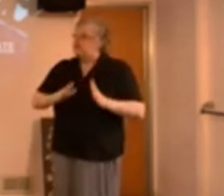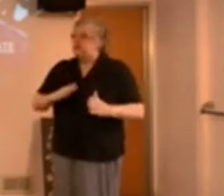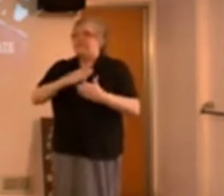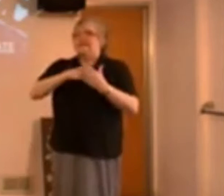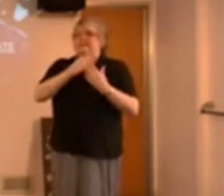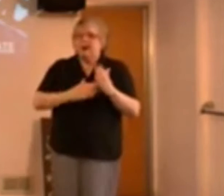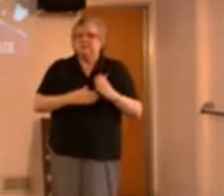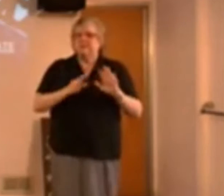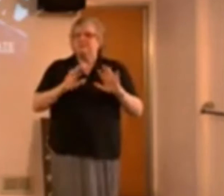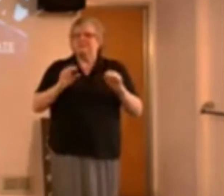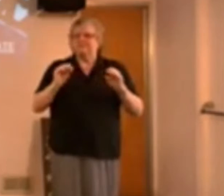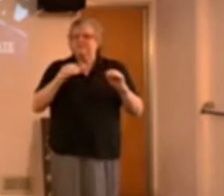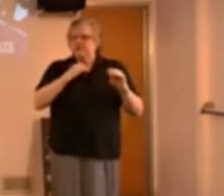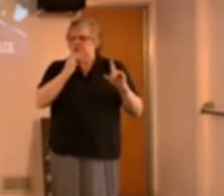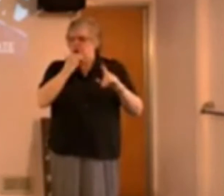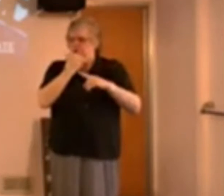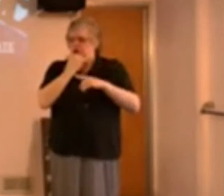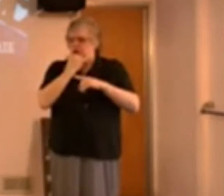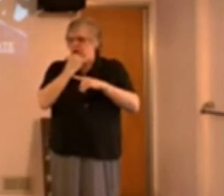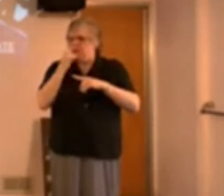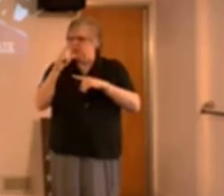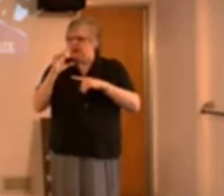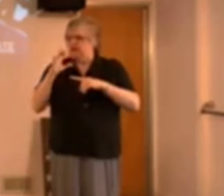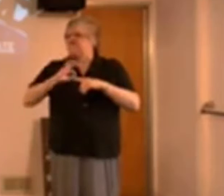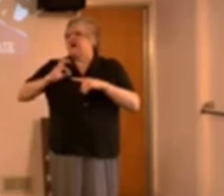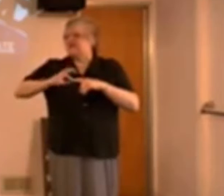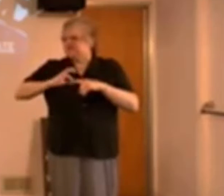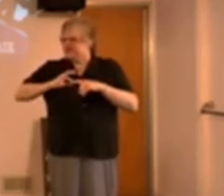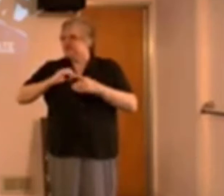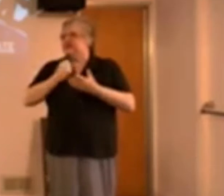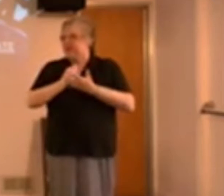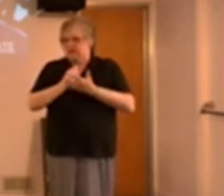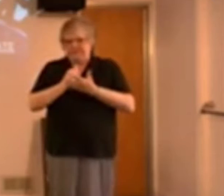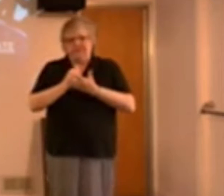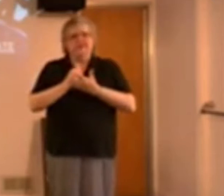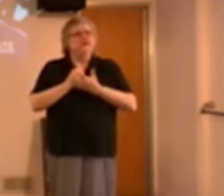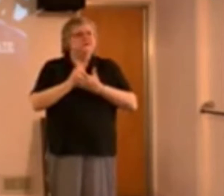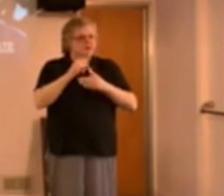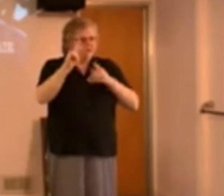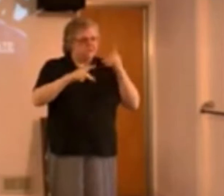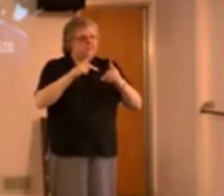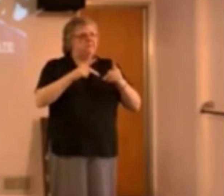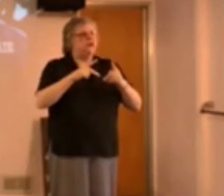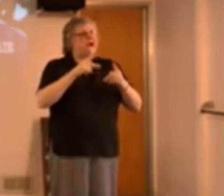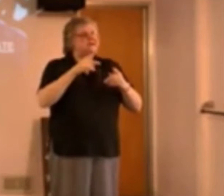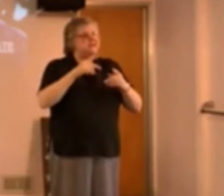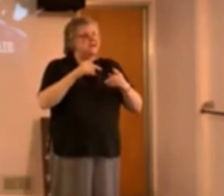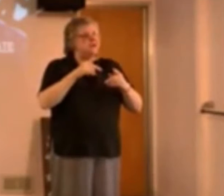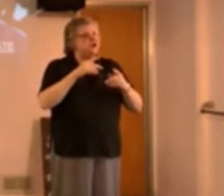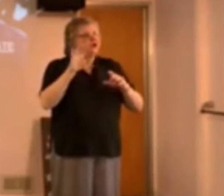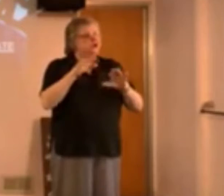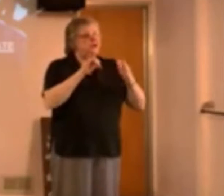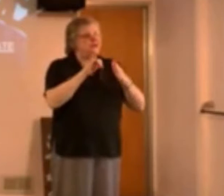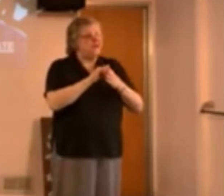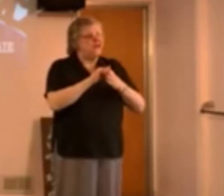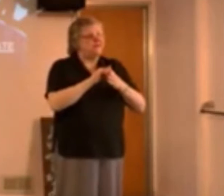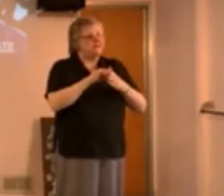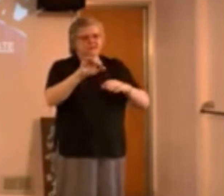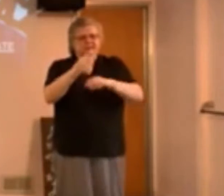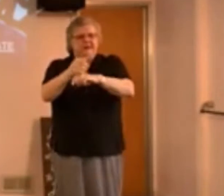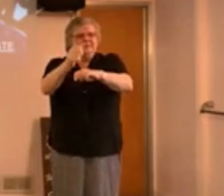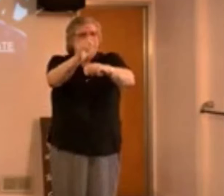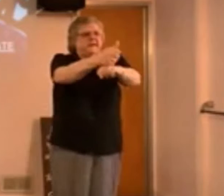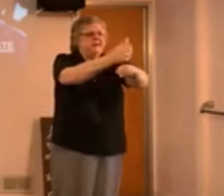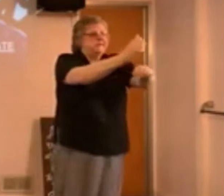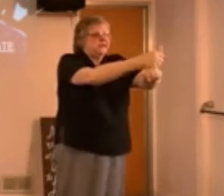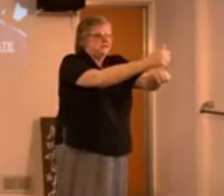100 volunteers were interacting with this, and it's just all over. People were interacting with the gospel. As they were doing it, one woman said, "I've never